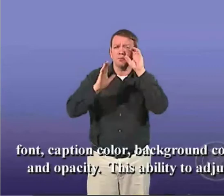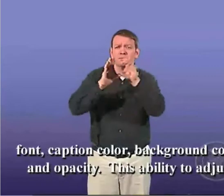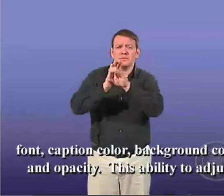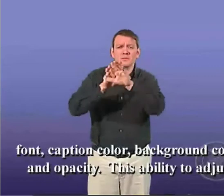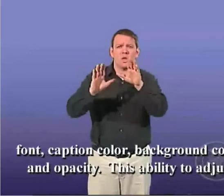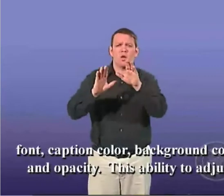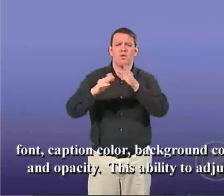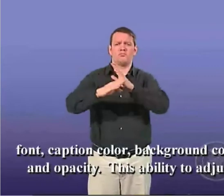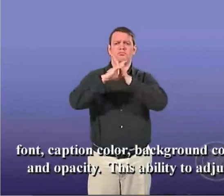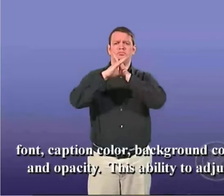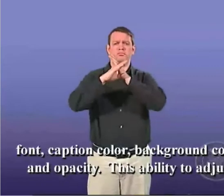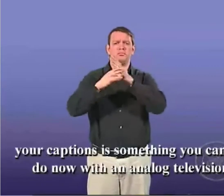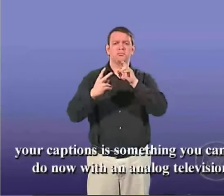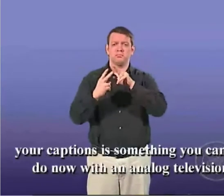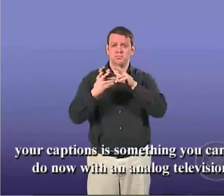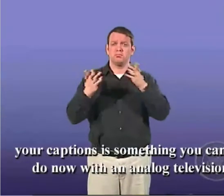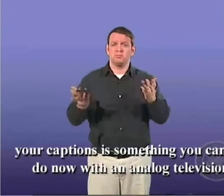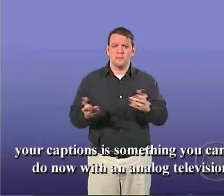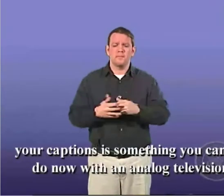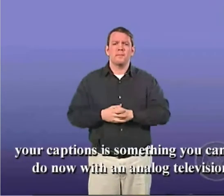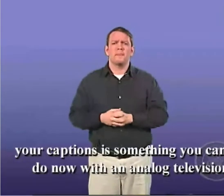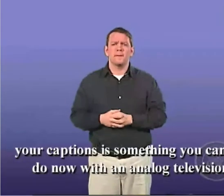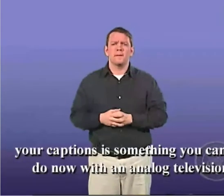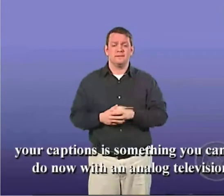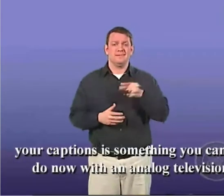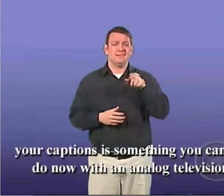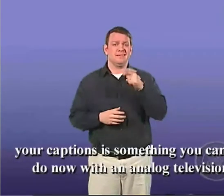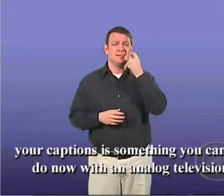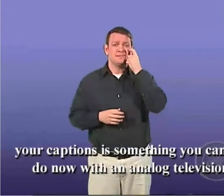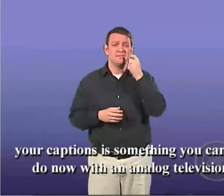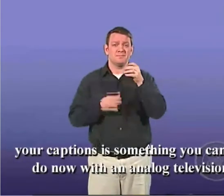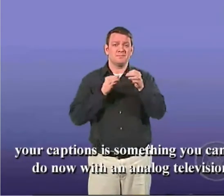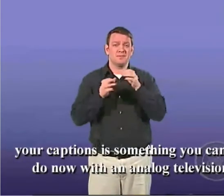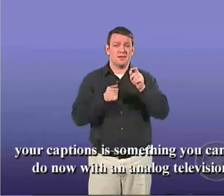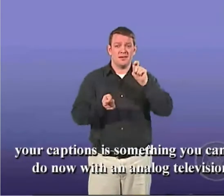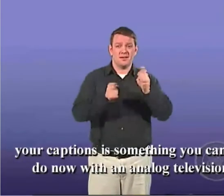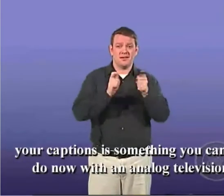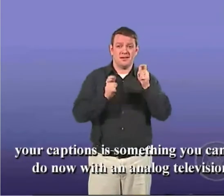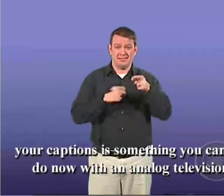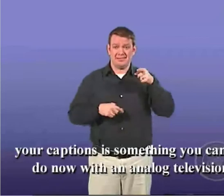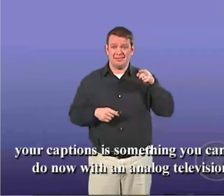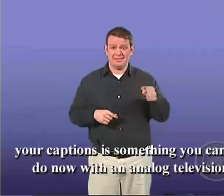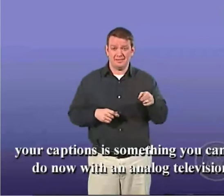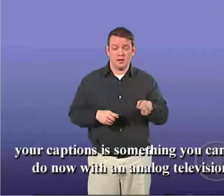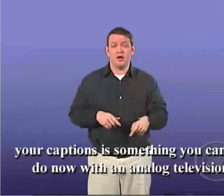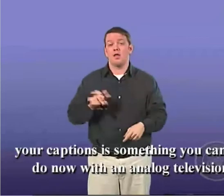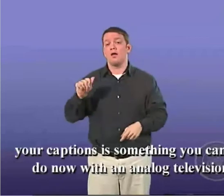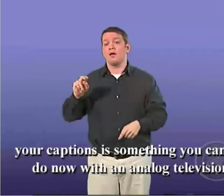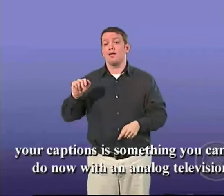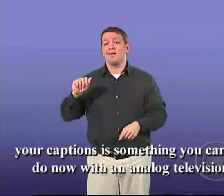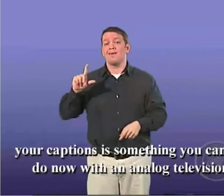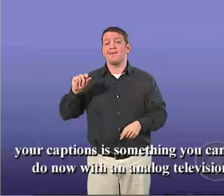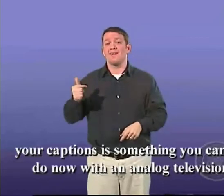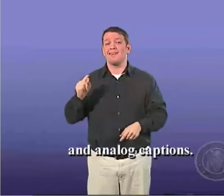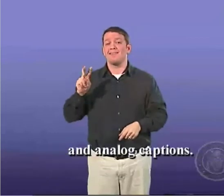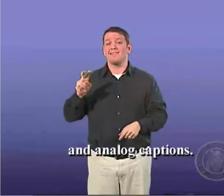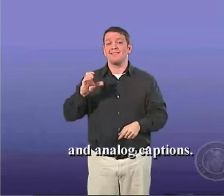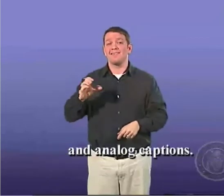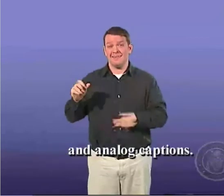This ability to adjust your captions is something you cannot do now with an analog television and